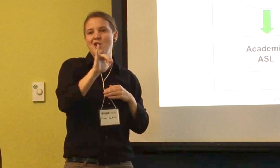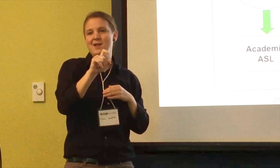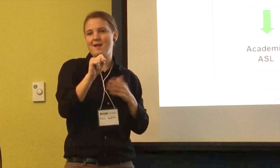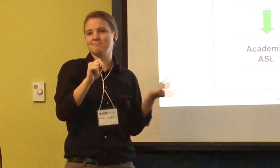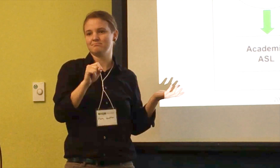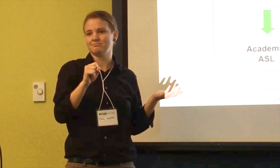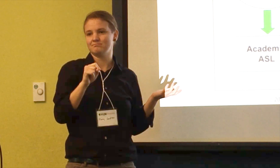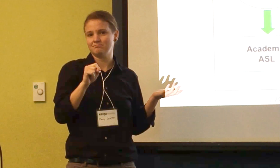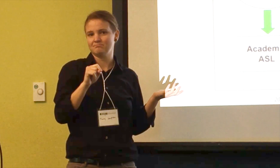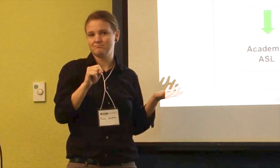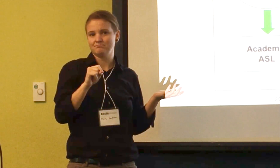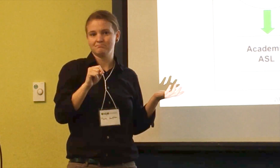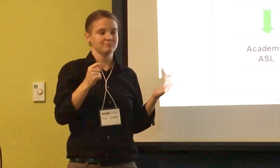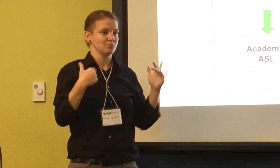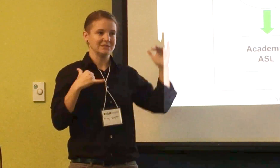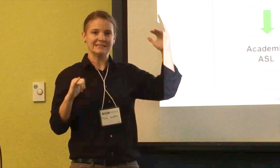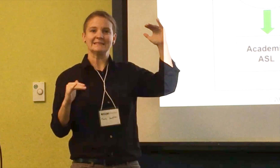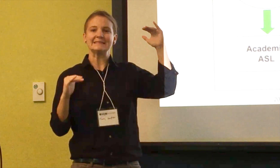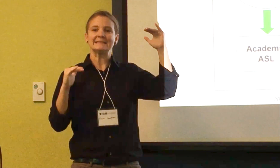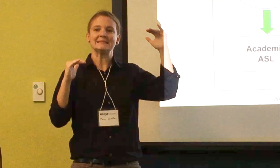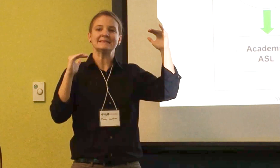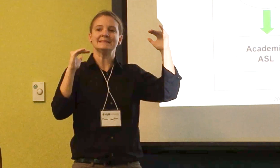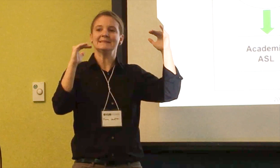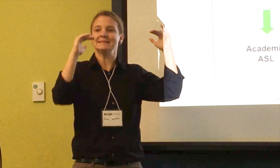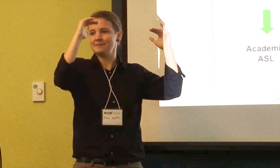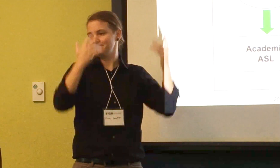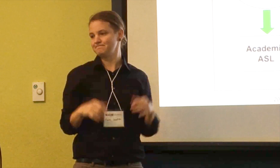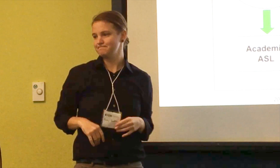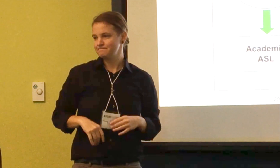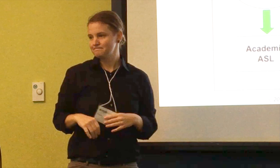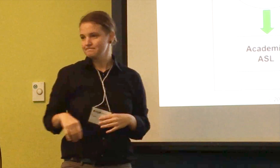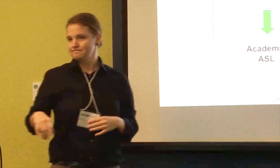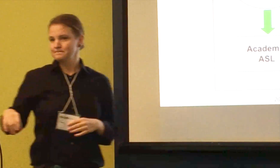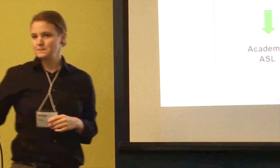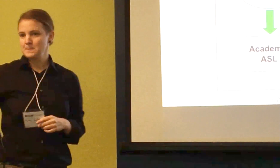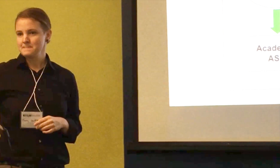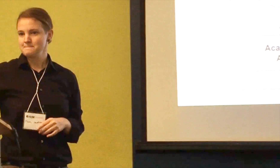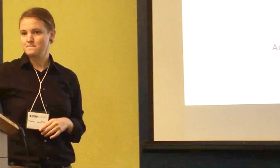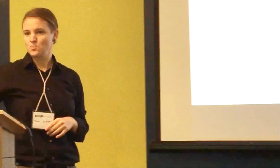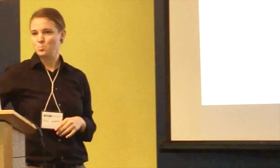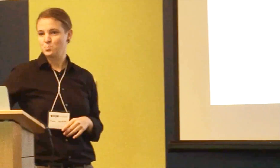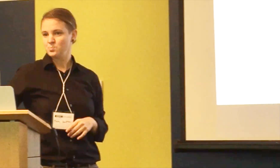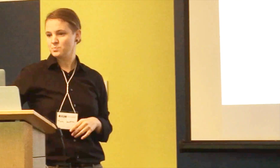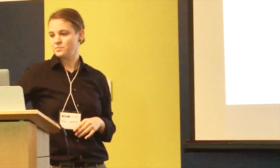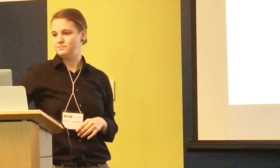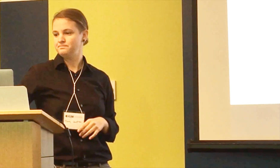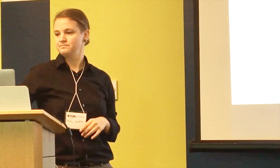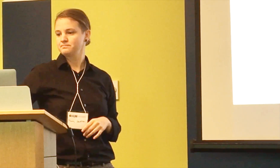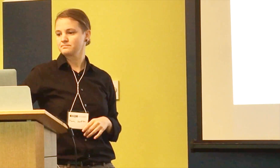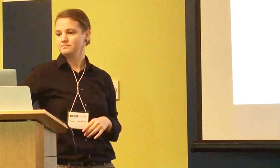0%, would grow over time. We're not there yet, but I believe we can get there.